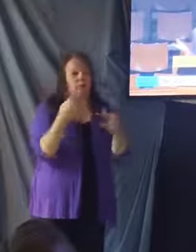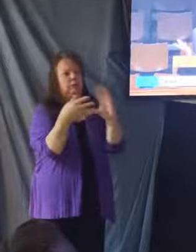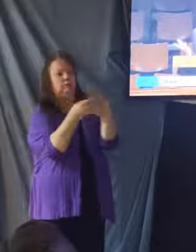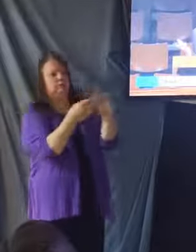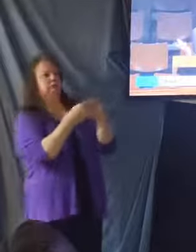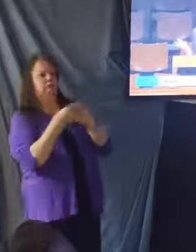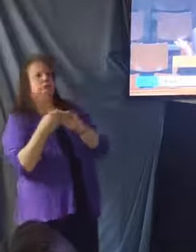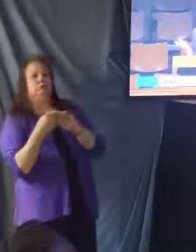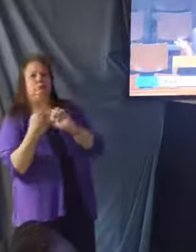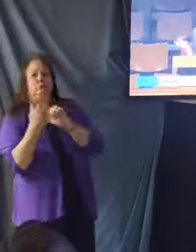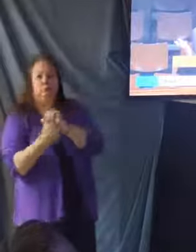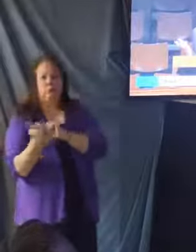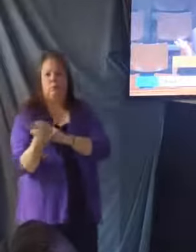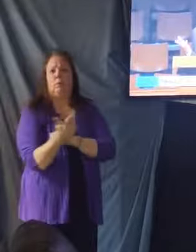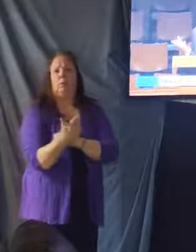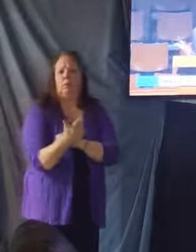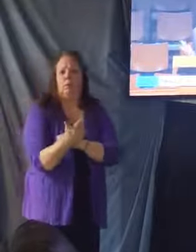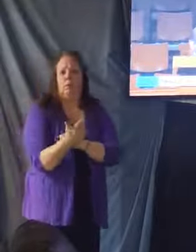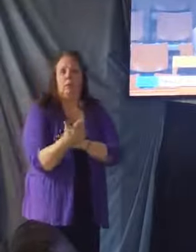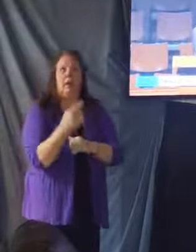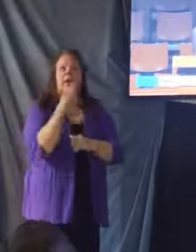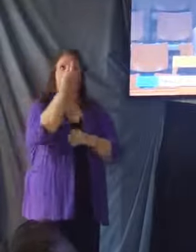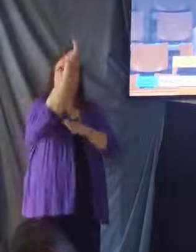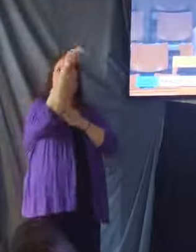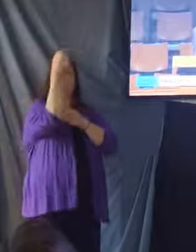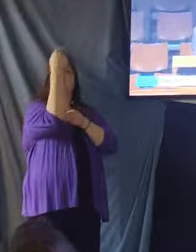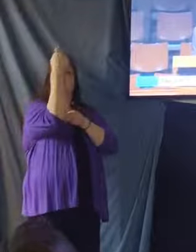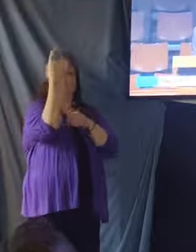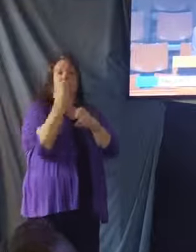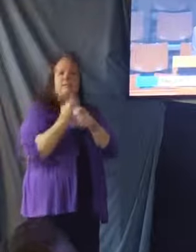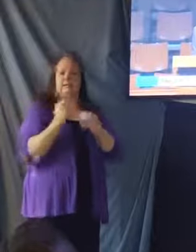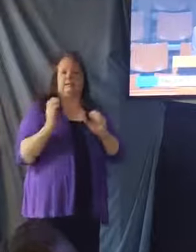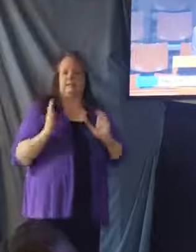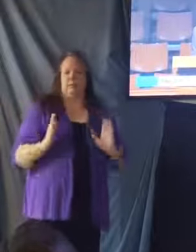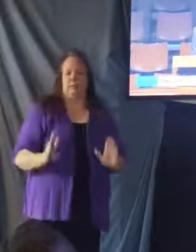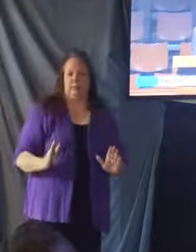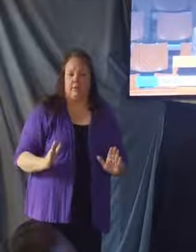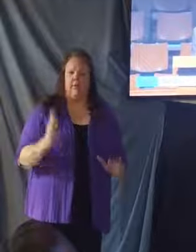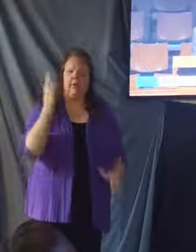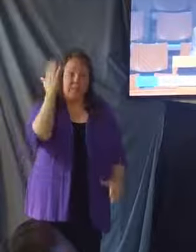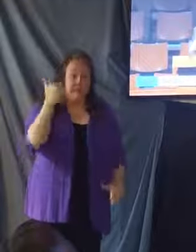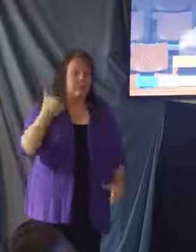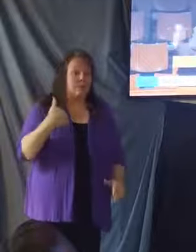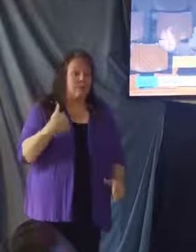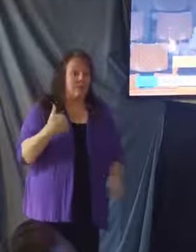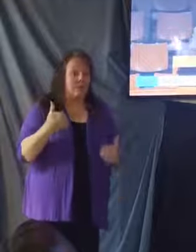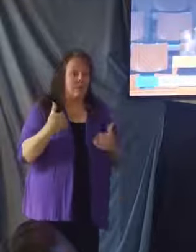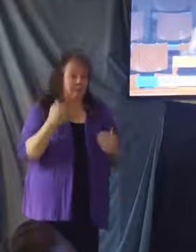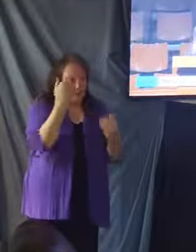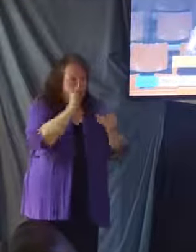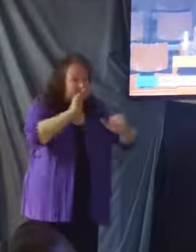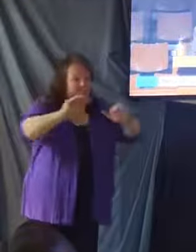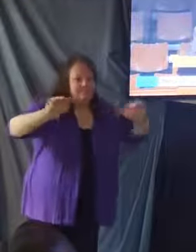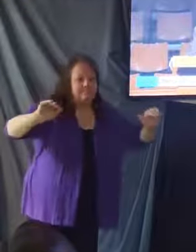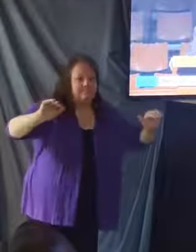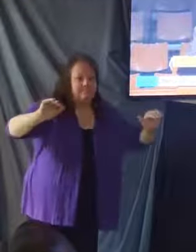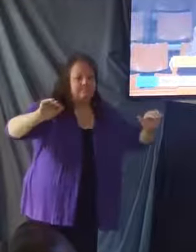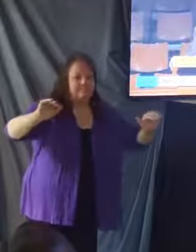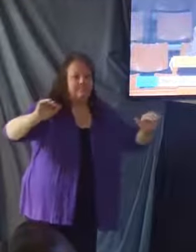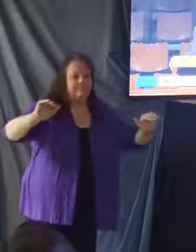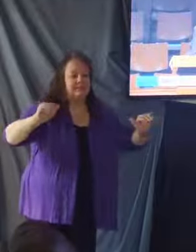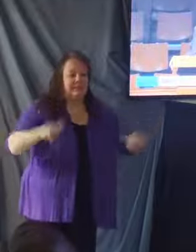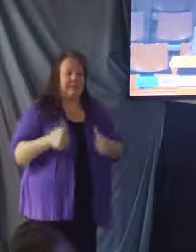the nations. Because He is the only Savior. That's why we carry this message. Aren't we glad